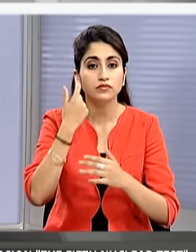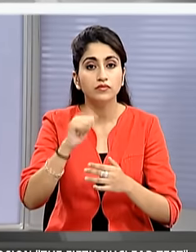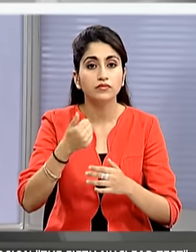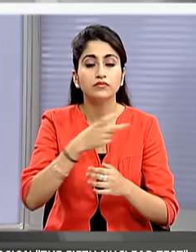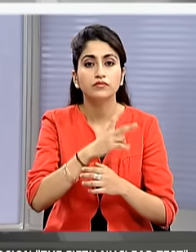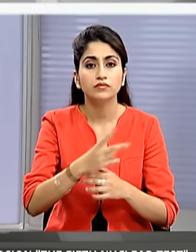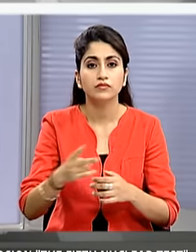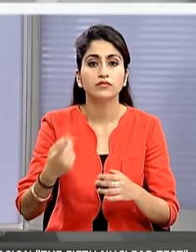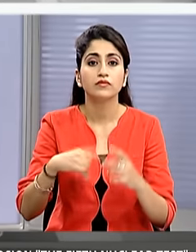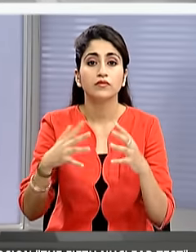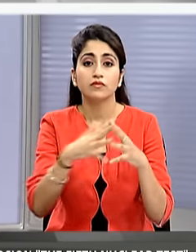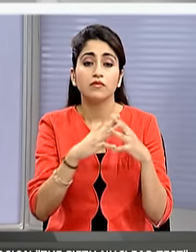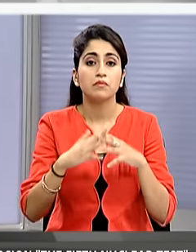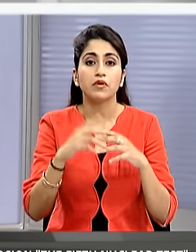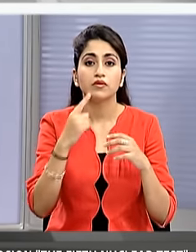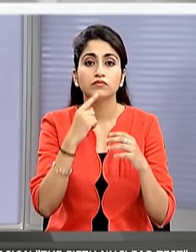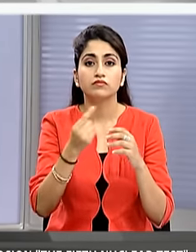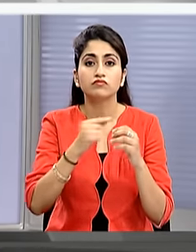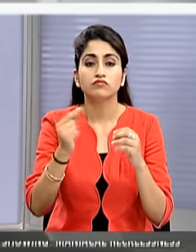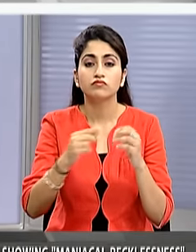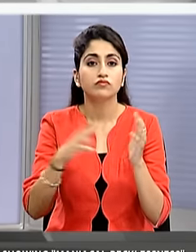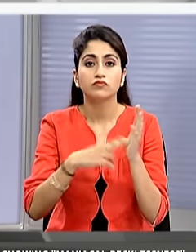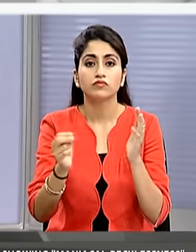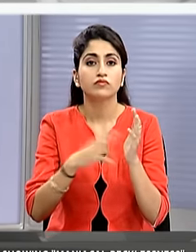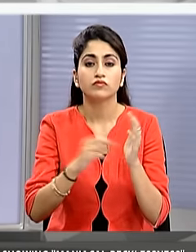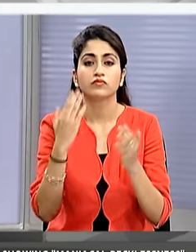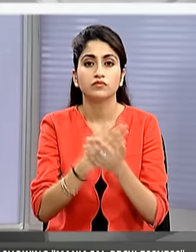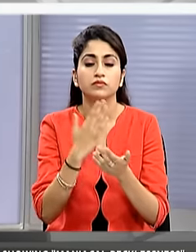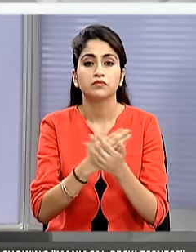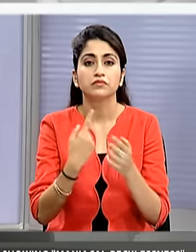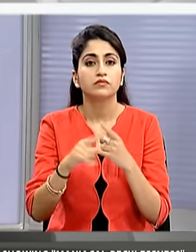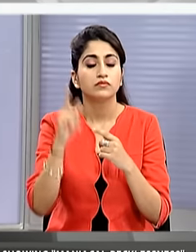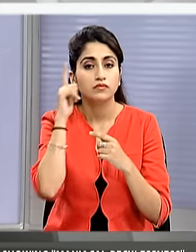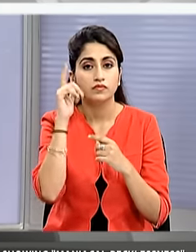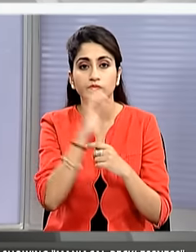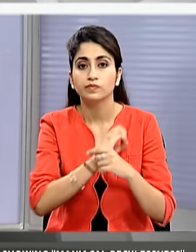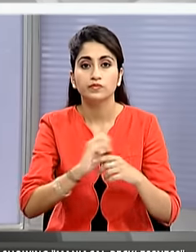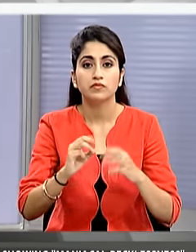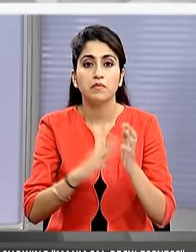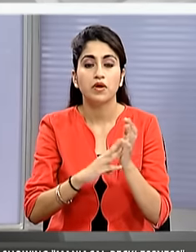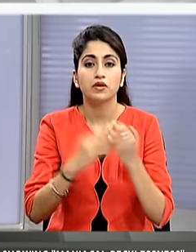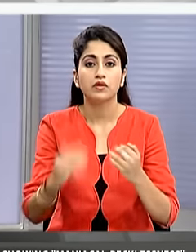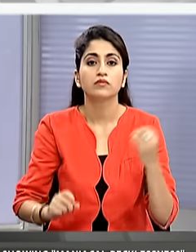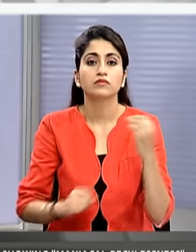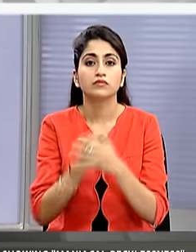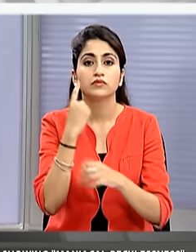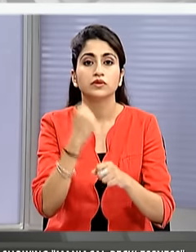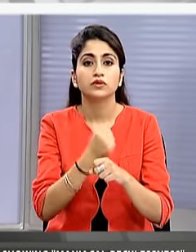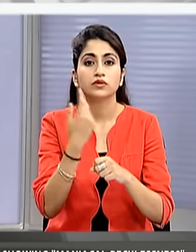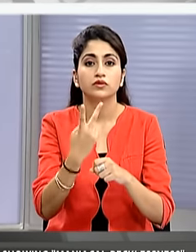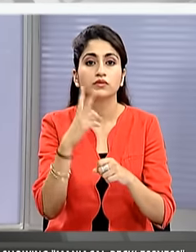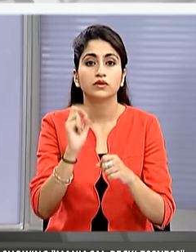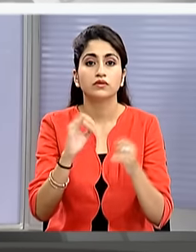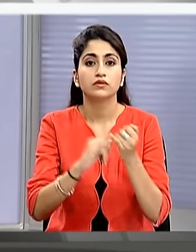of missile tests despite severe United Nations sanctions. On Monday, it fired three medium-range missiles during a